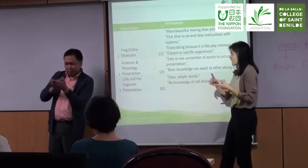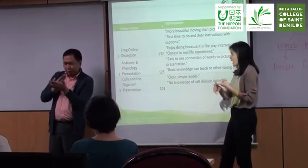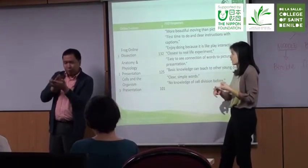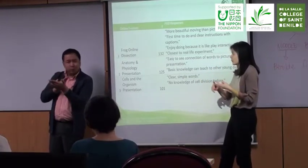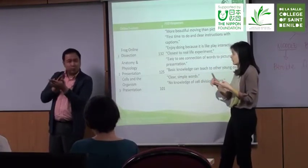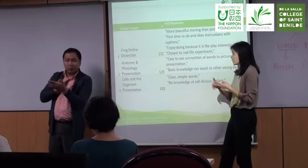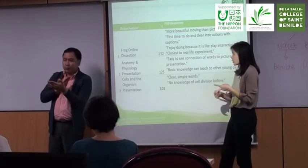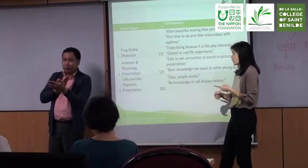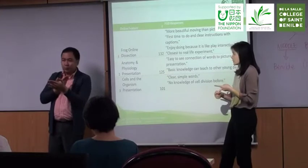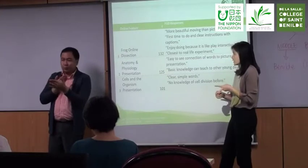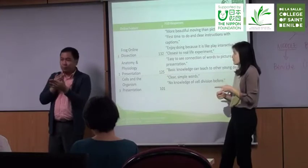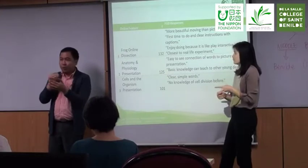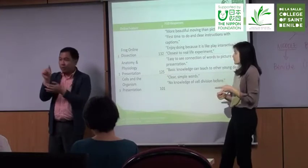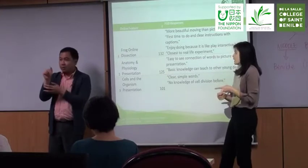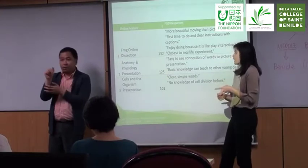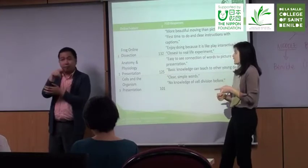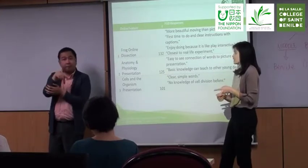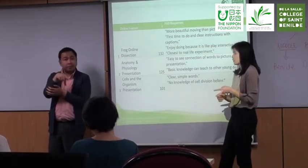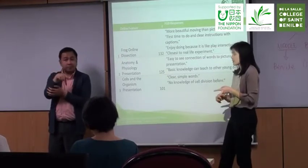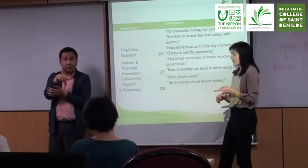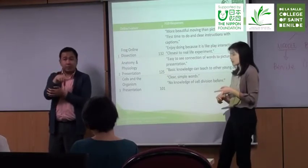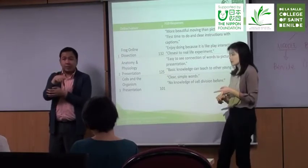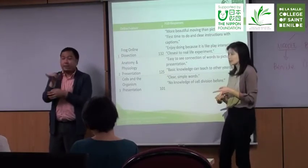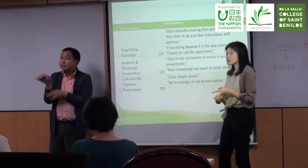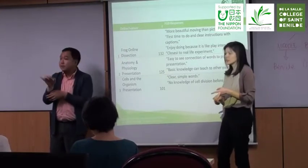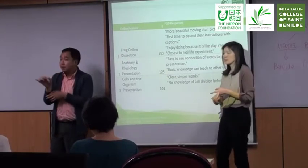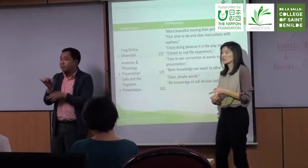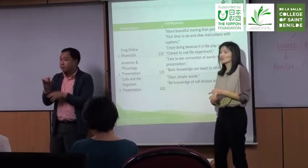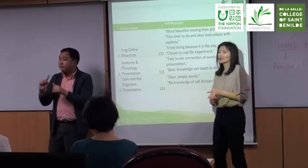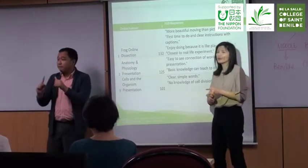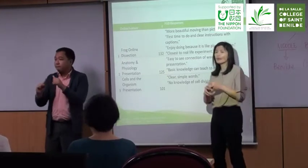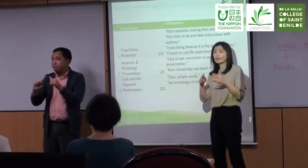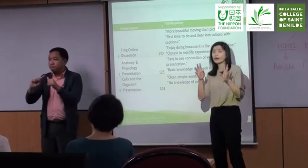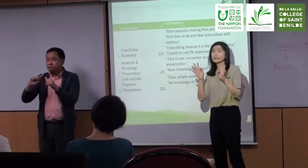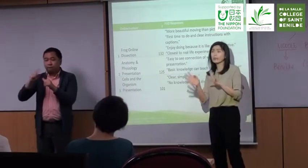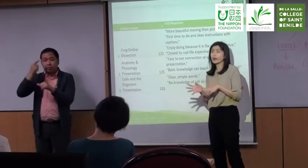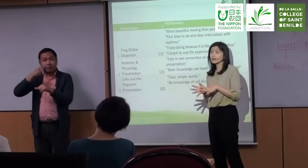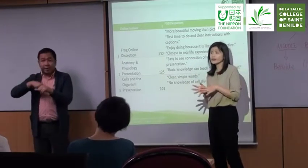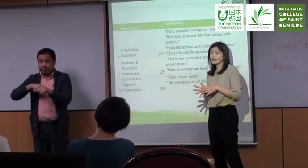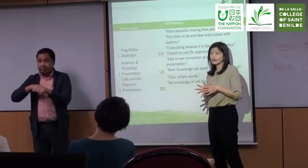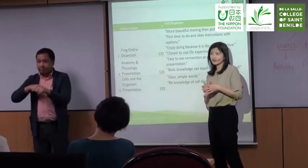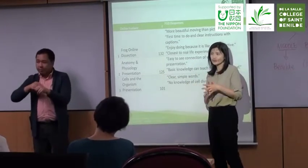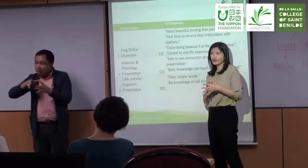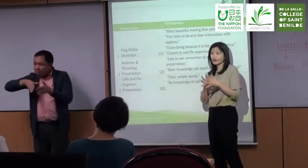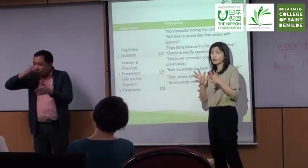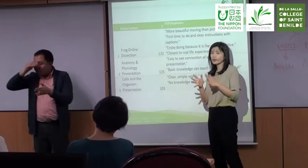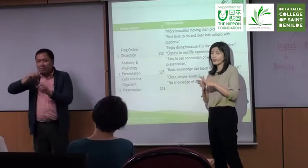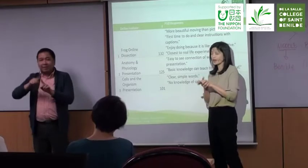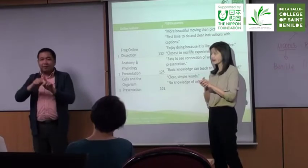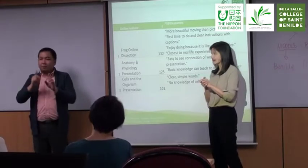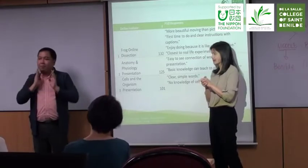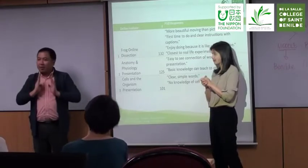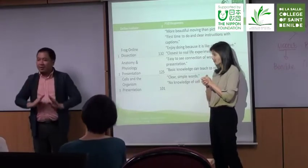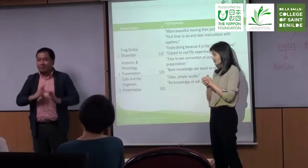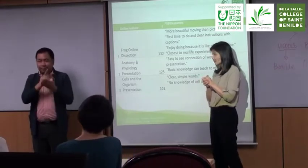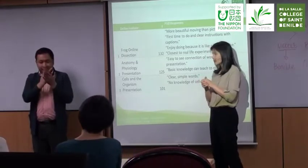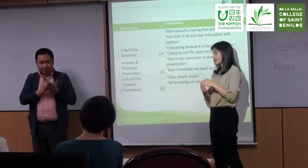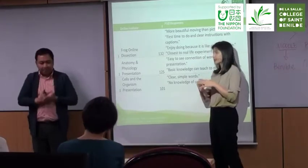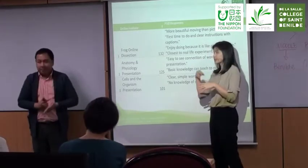know the words anatomy and physiology. And also actually their first time to know the body parts, the other body